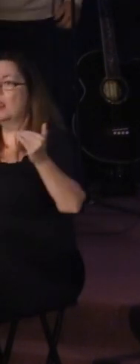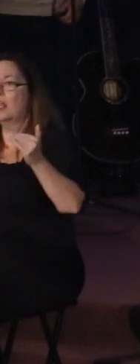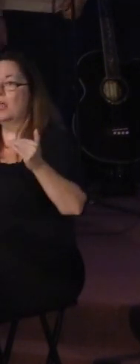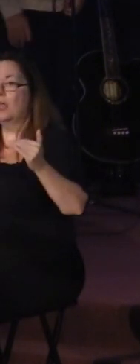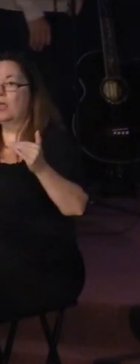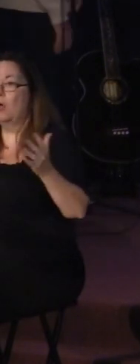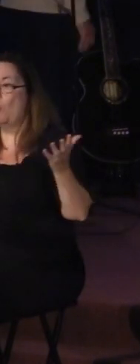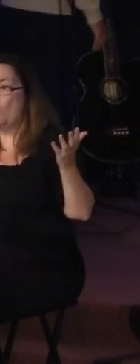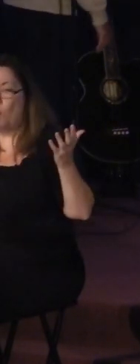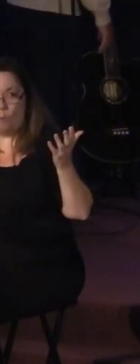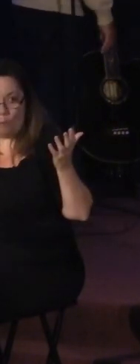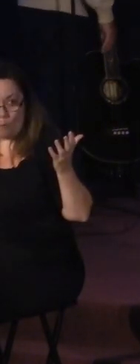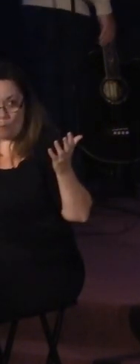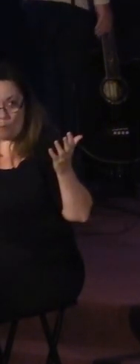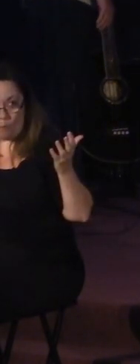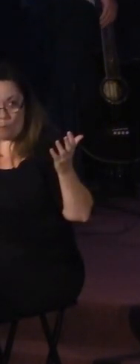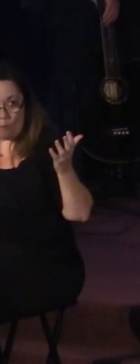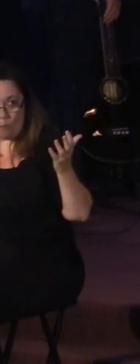One!